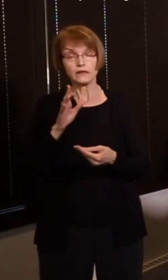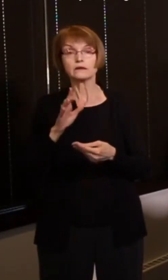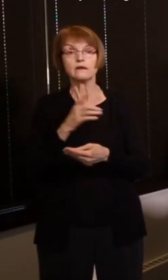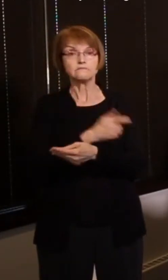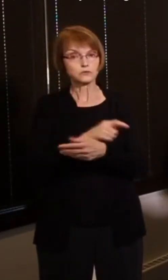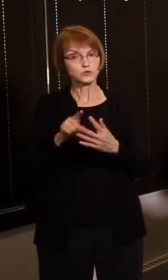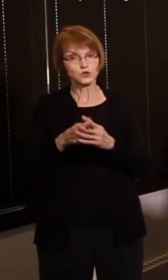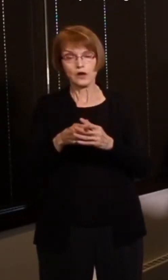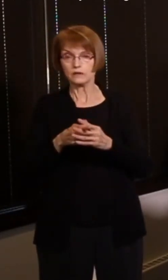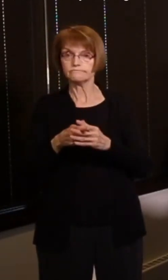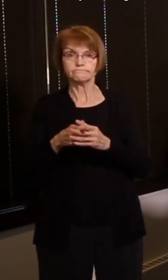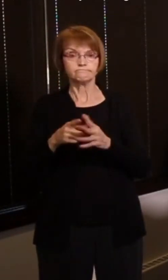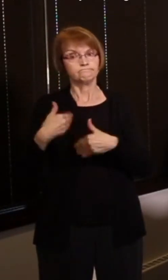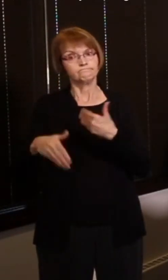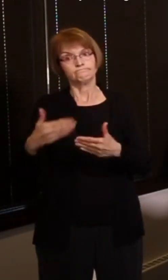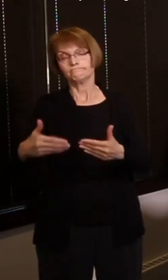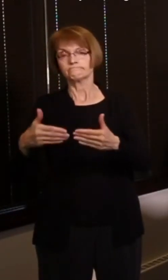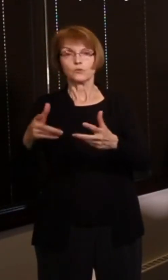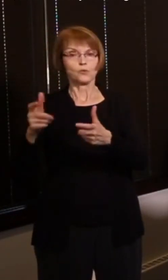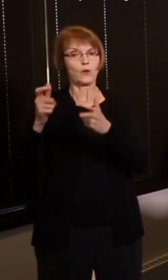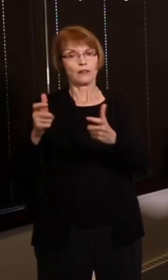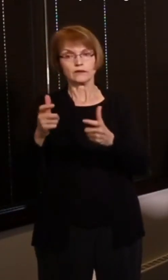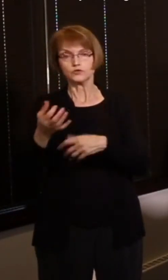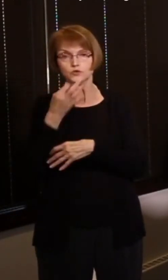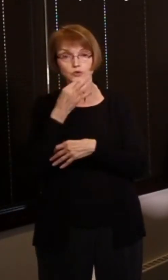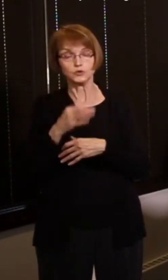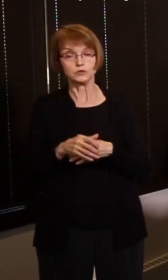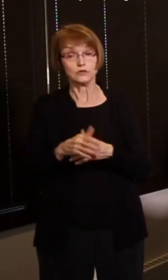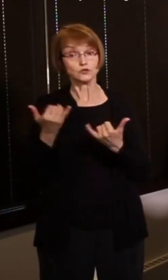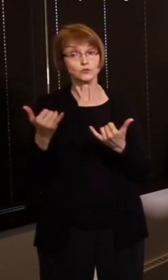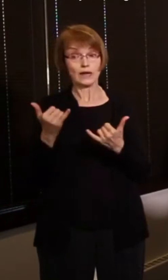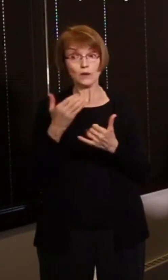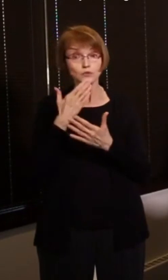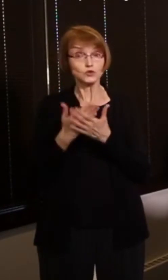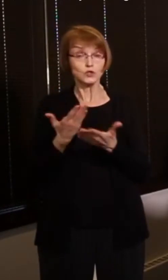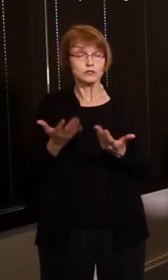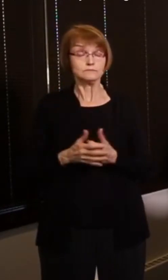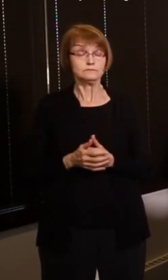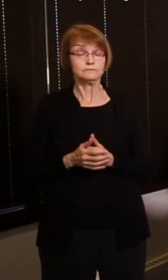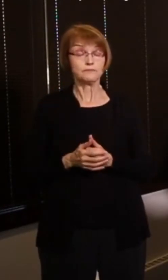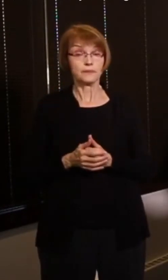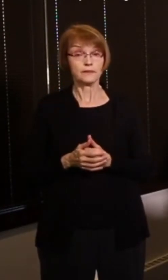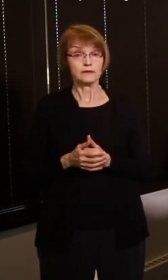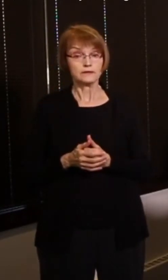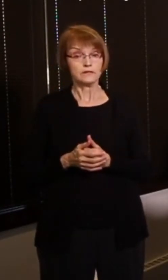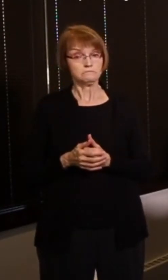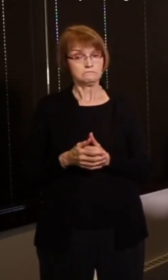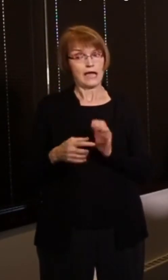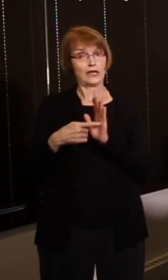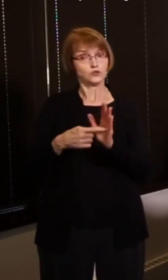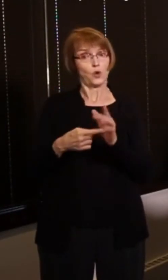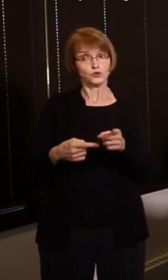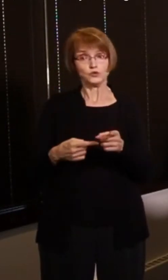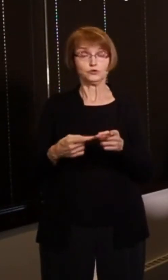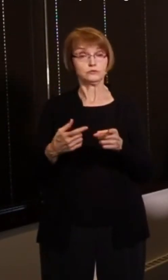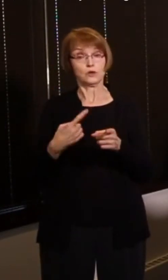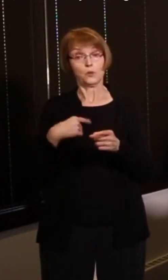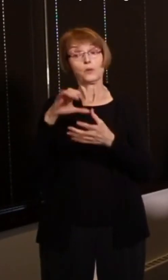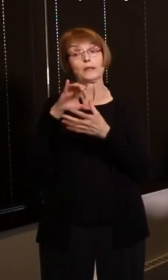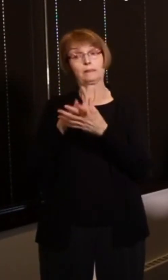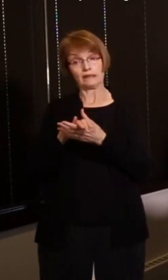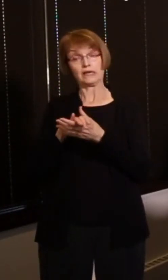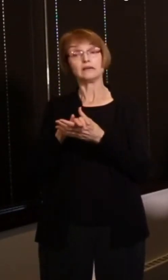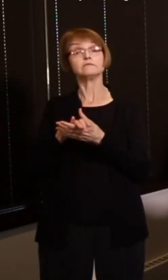soon. And so, we're in a good spot right now. I showed you from the data, we believe that we can get